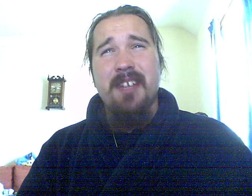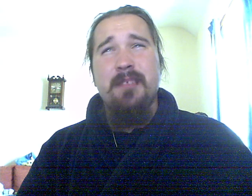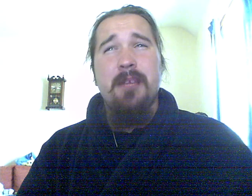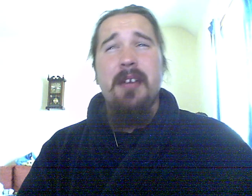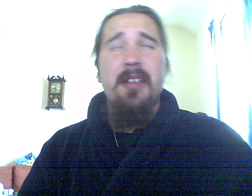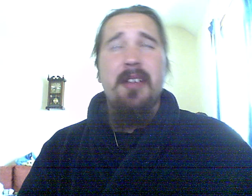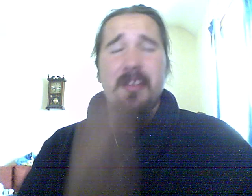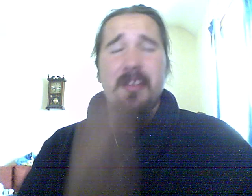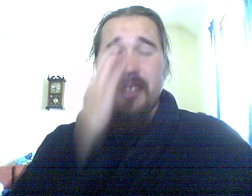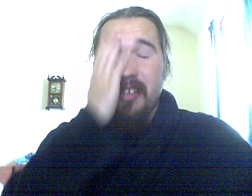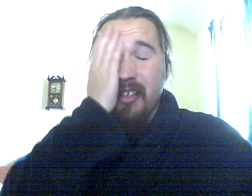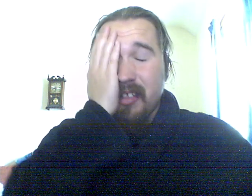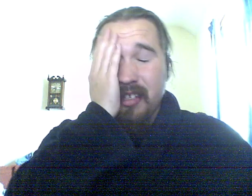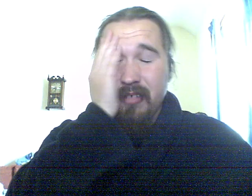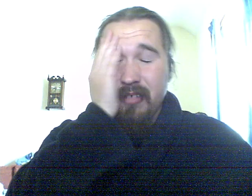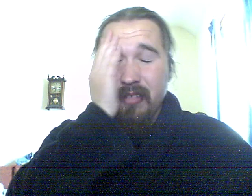That's about it, really.